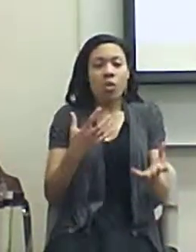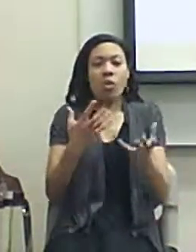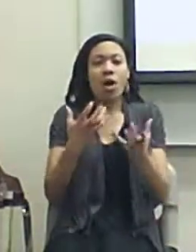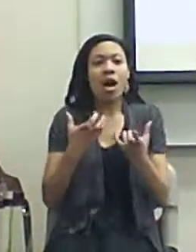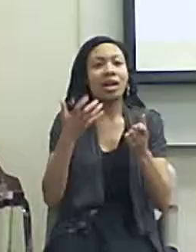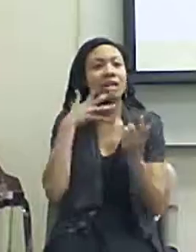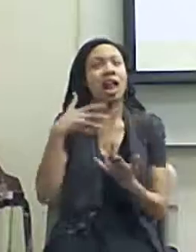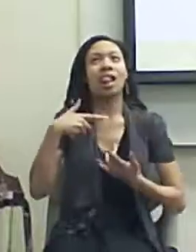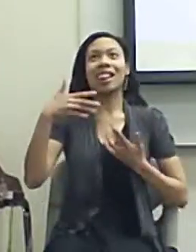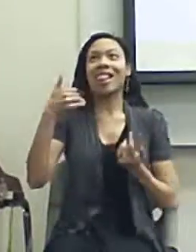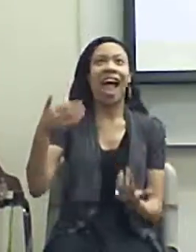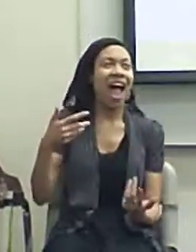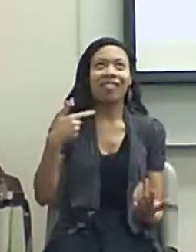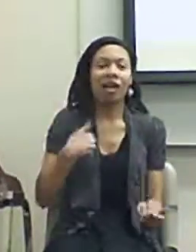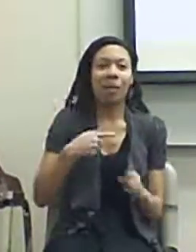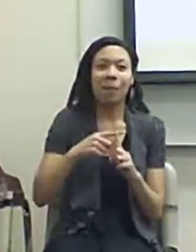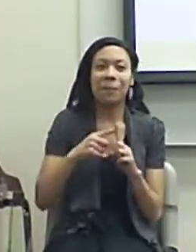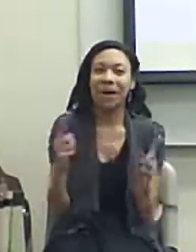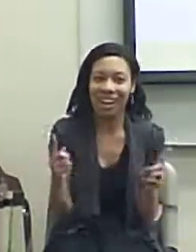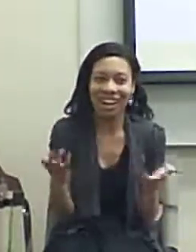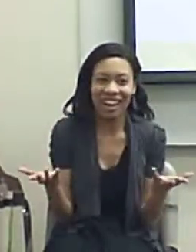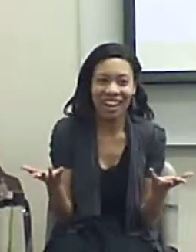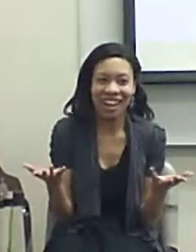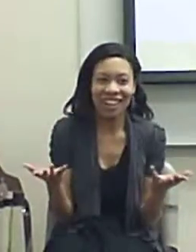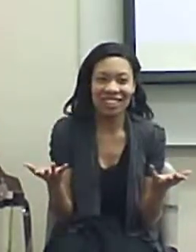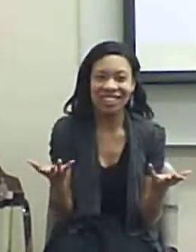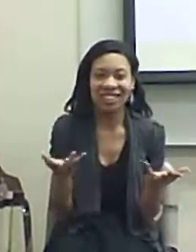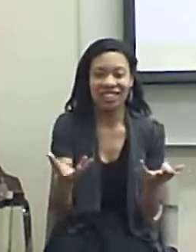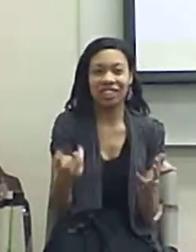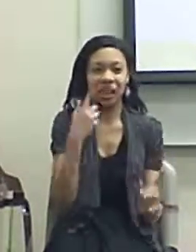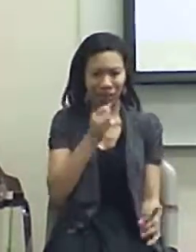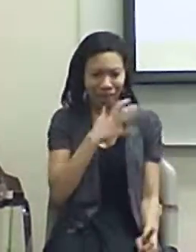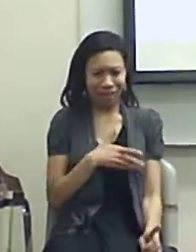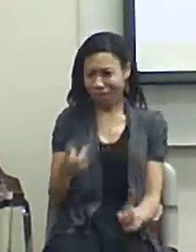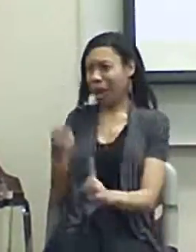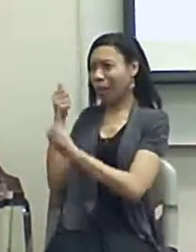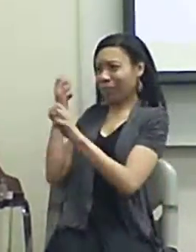laugh, but it was, I mean, she just clocked her. It was full force.